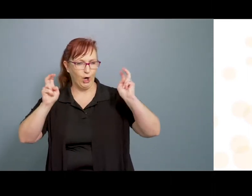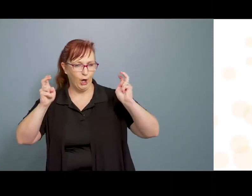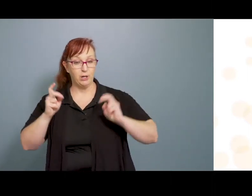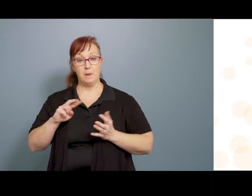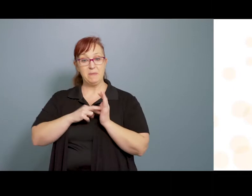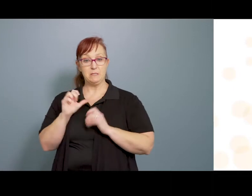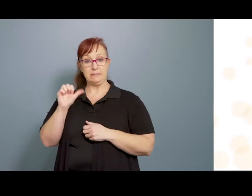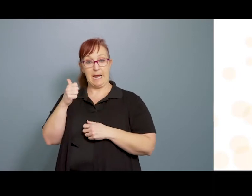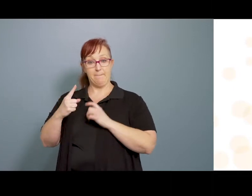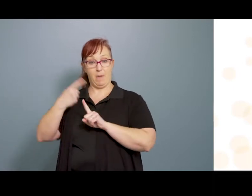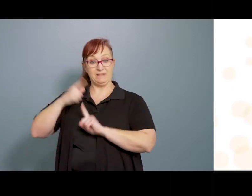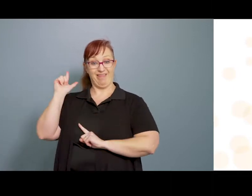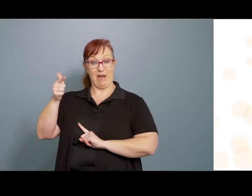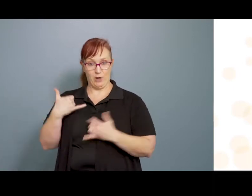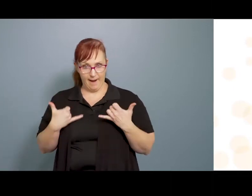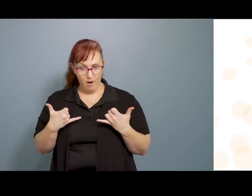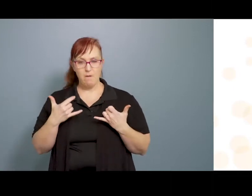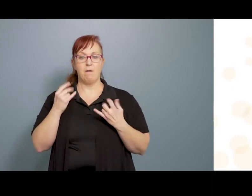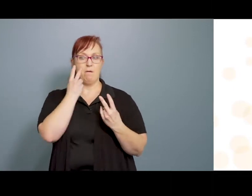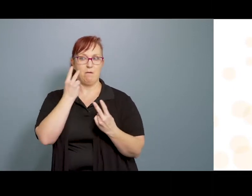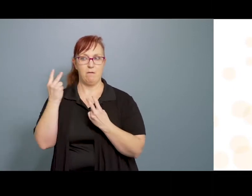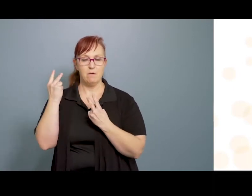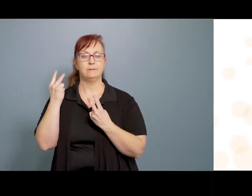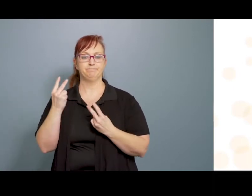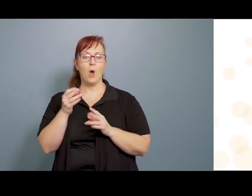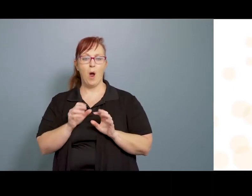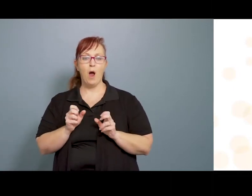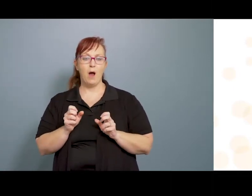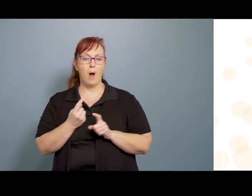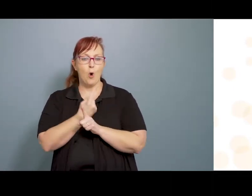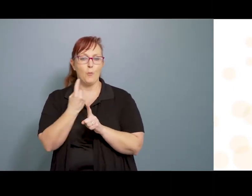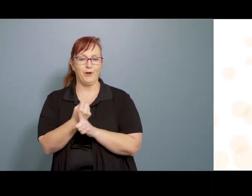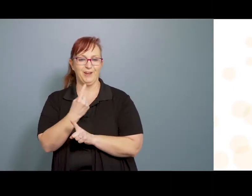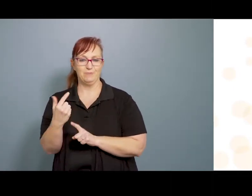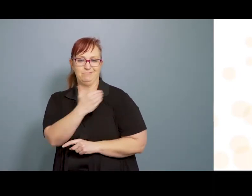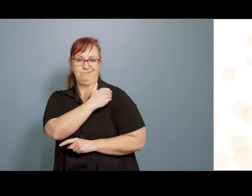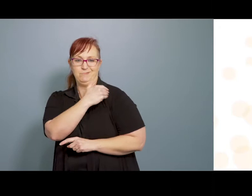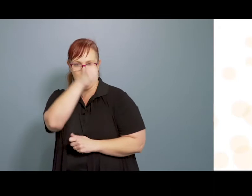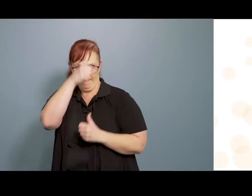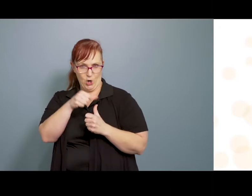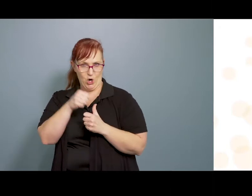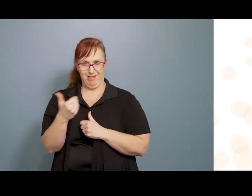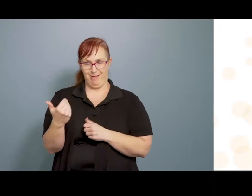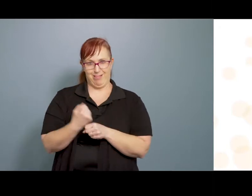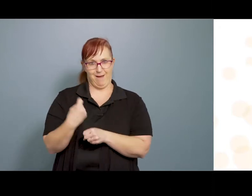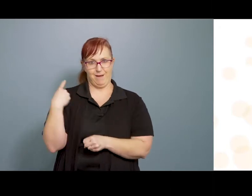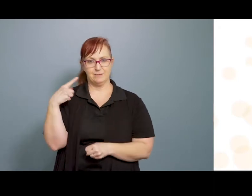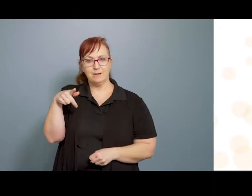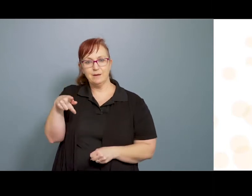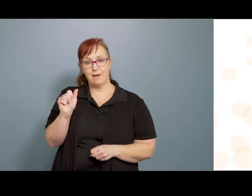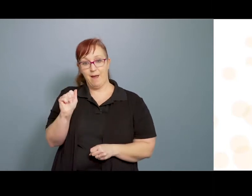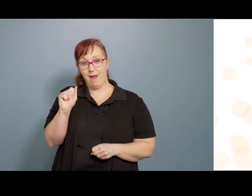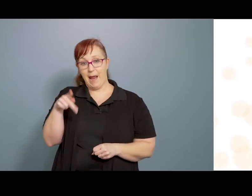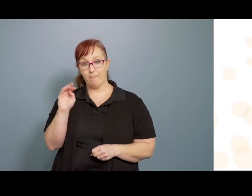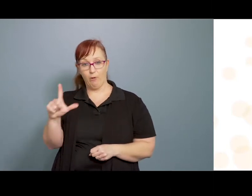just seemed appropriate to remind everybody of what we agreed to back in April and what